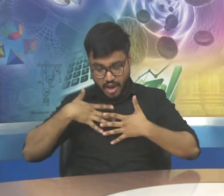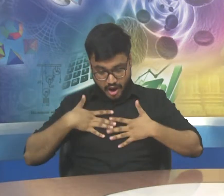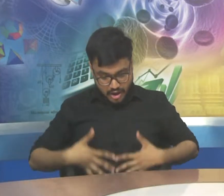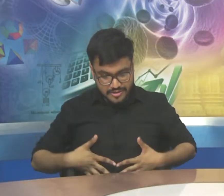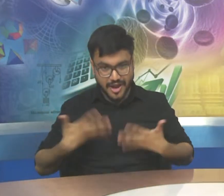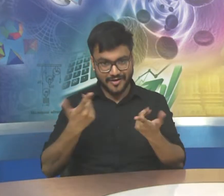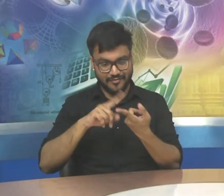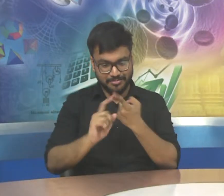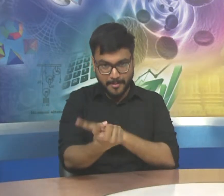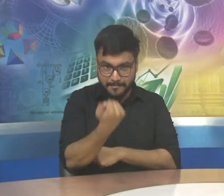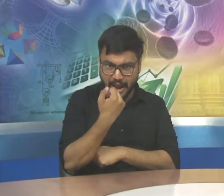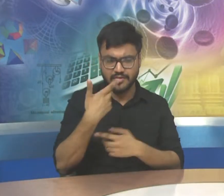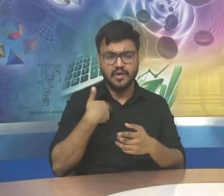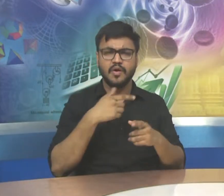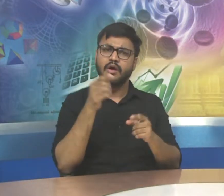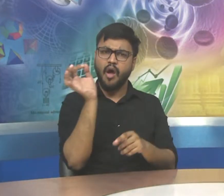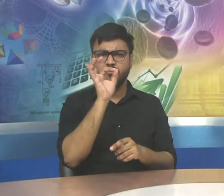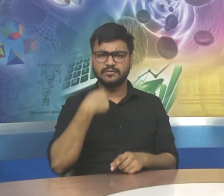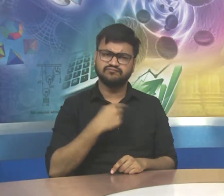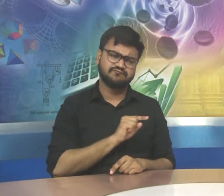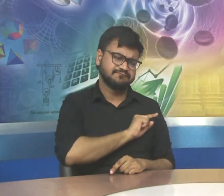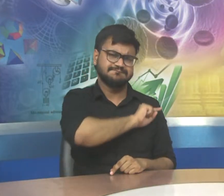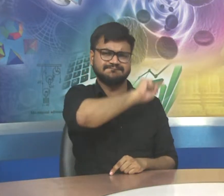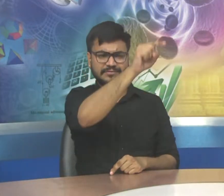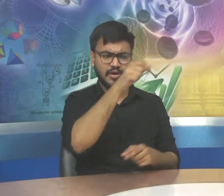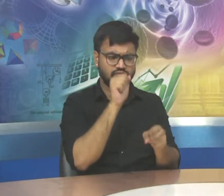Without energy, no work can be done. For example,